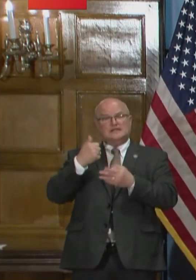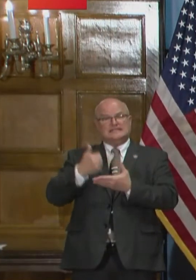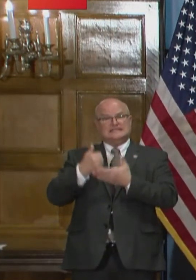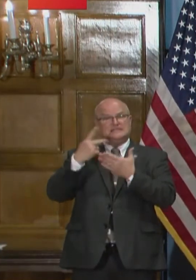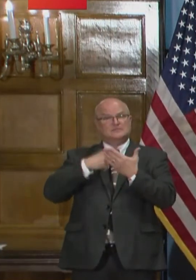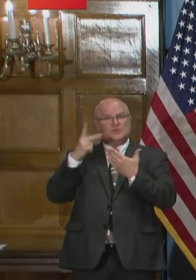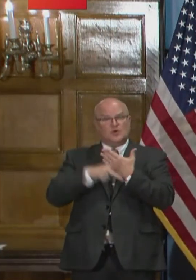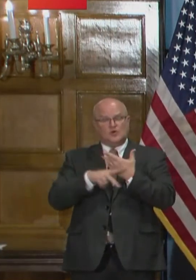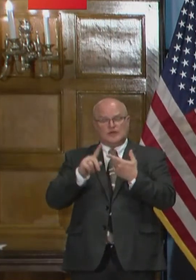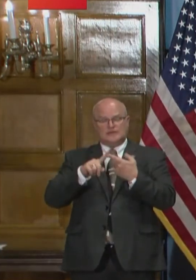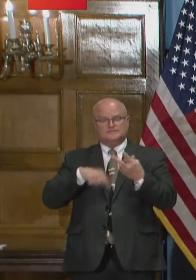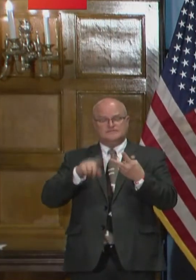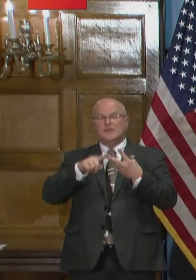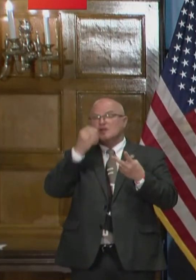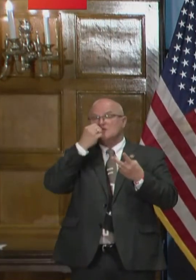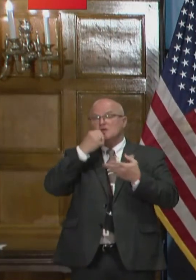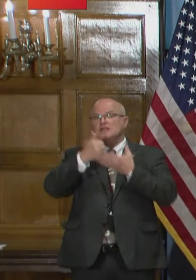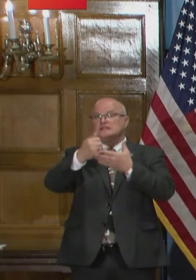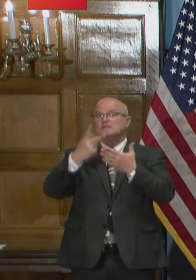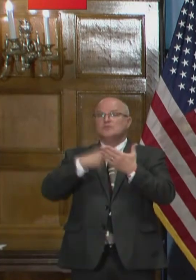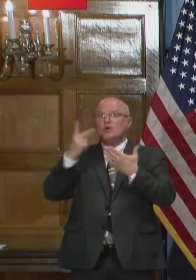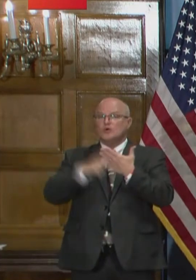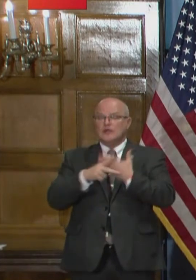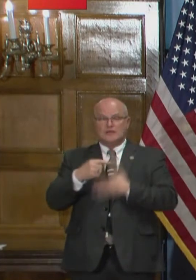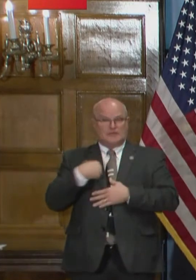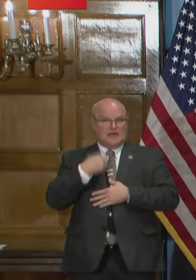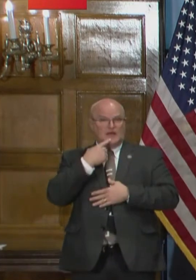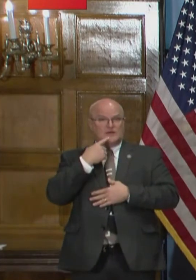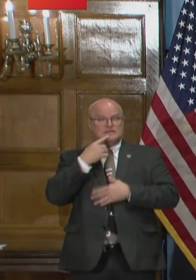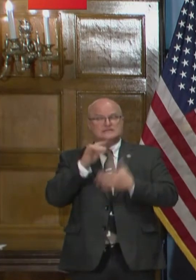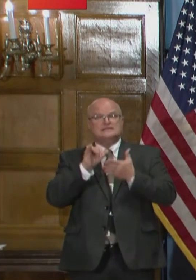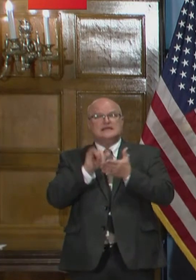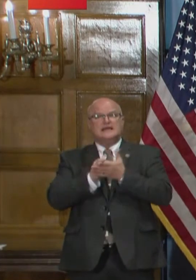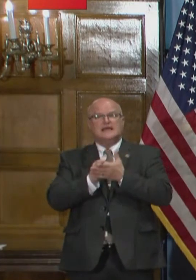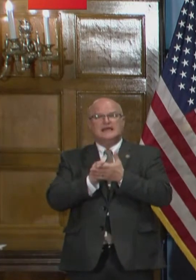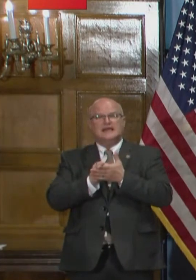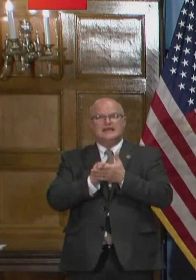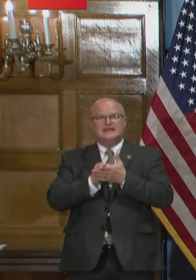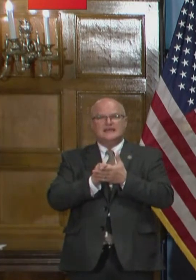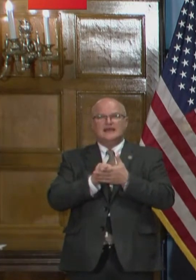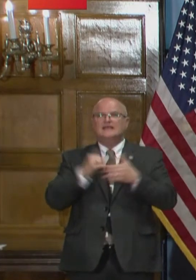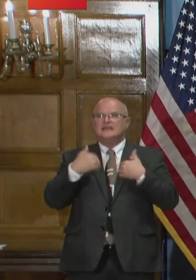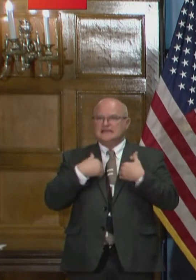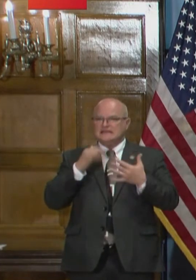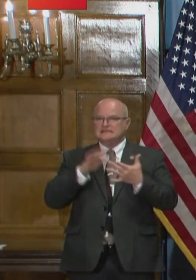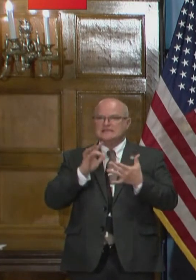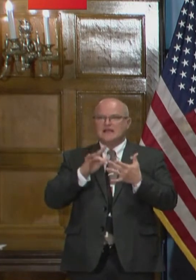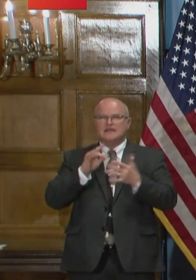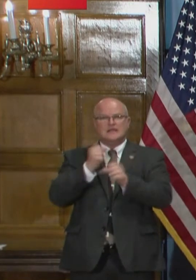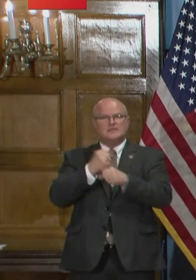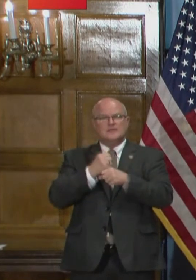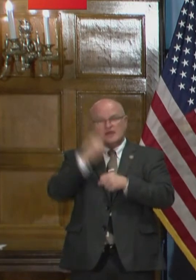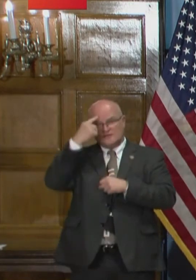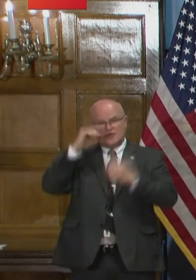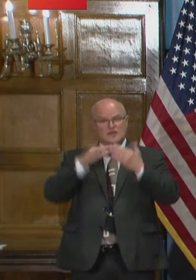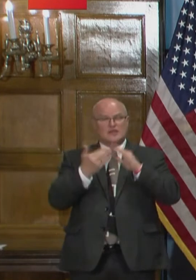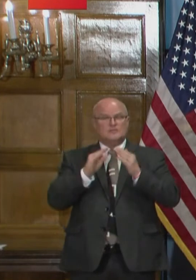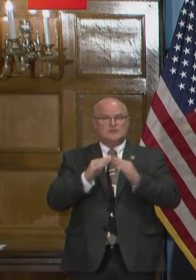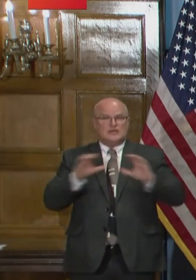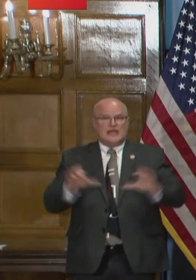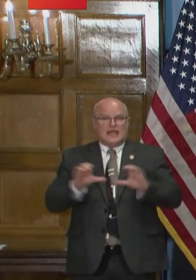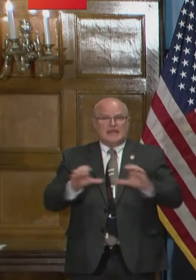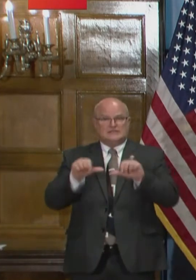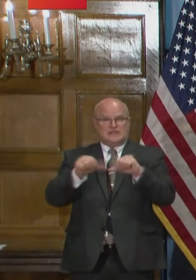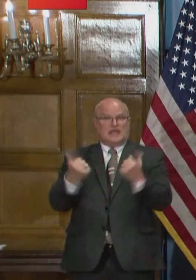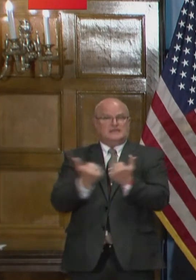program. We have food assistance programs. So I would say that, there is a contact that can be made to our community action